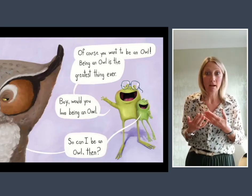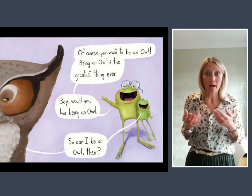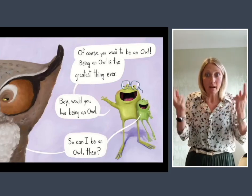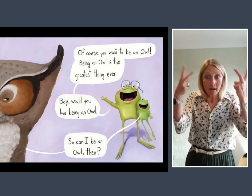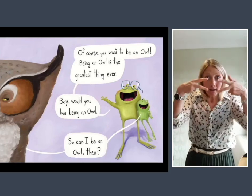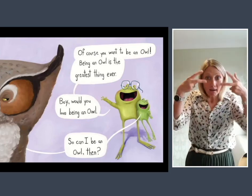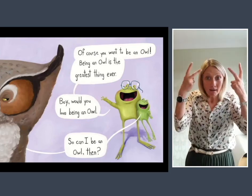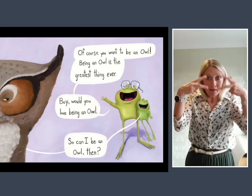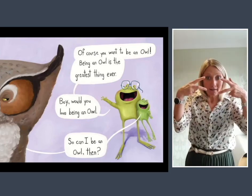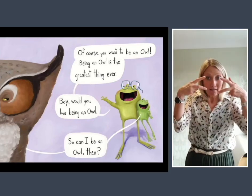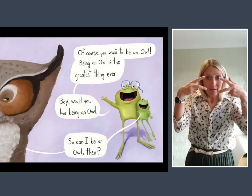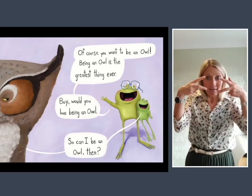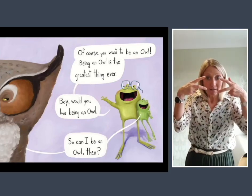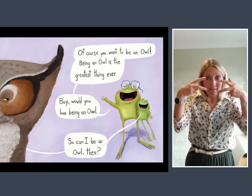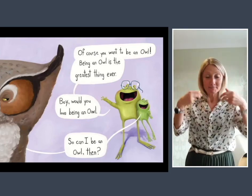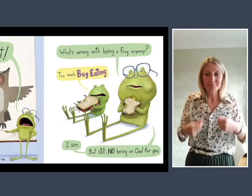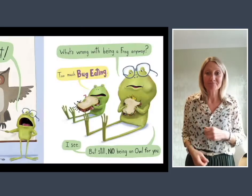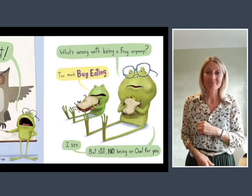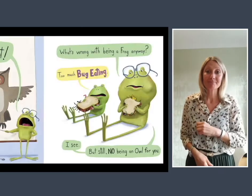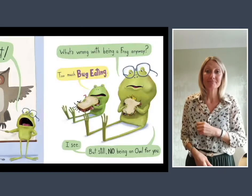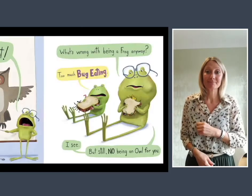owl